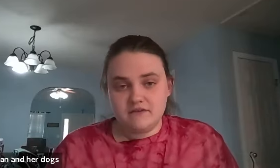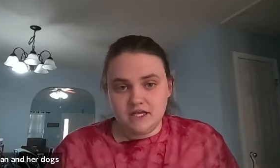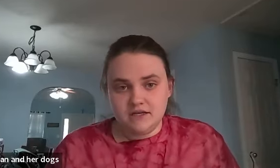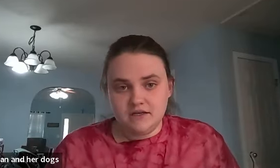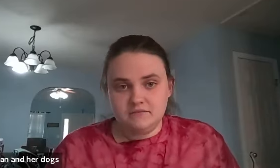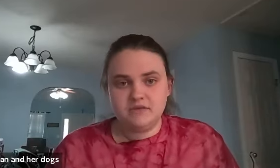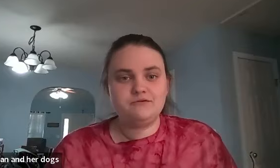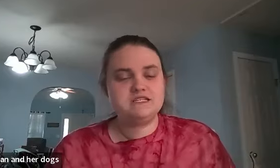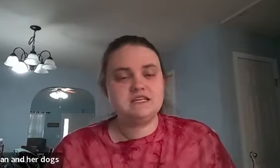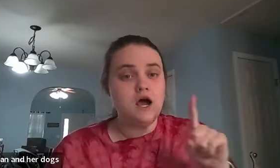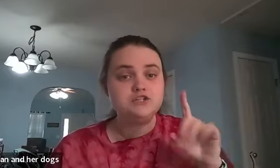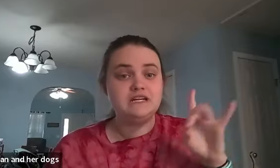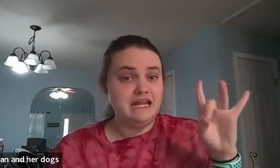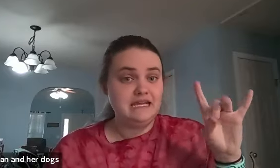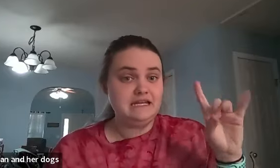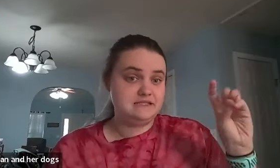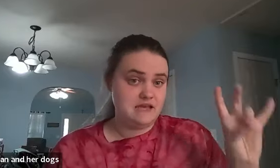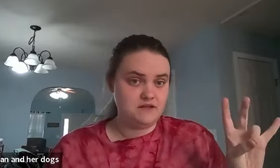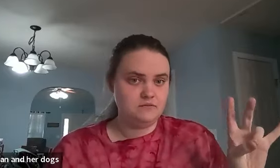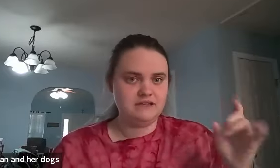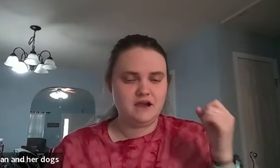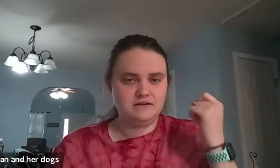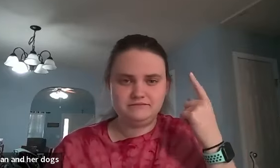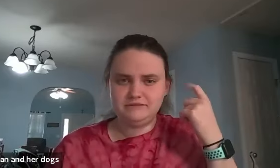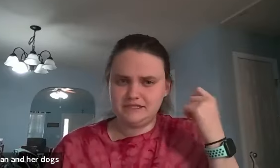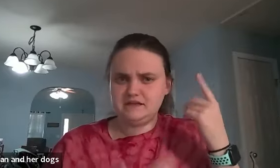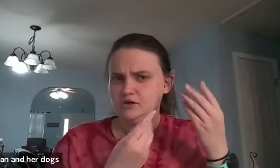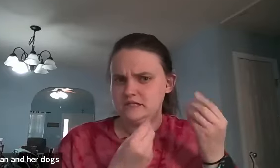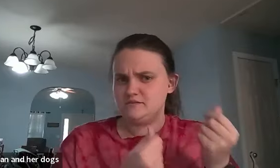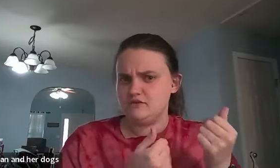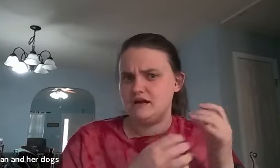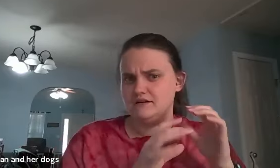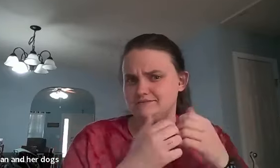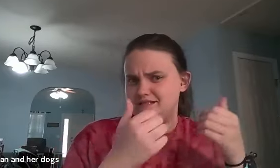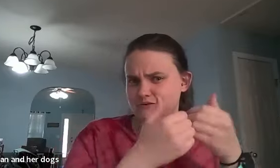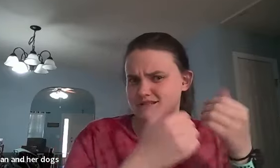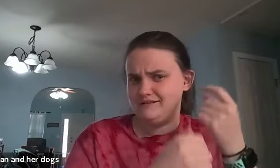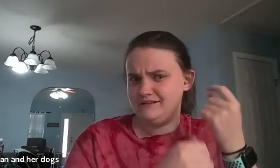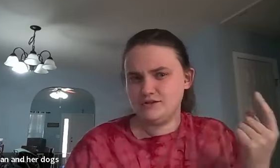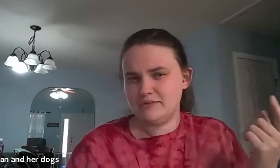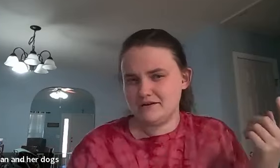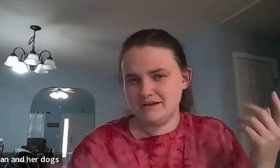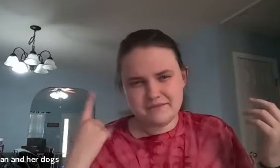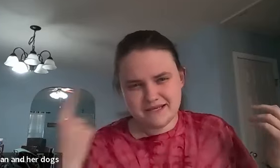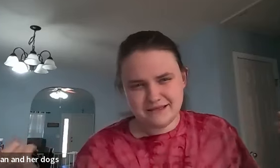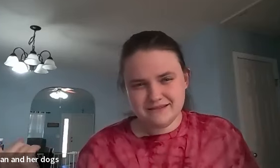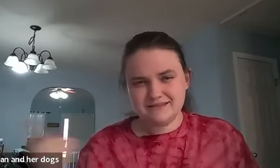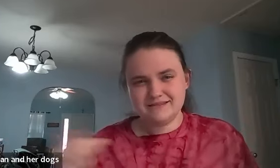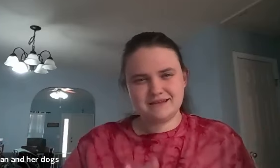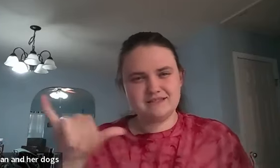187, but if we said 187, it kind of, it's a little bit smoother, kind of separates and clicks a little better, if that makes sense. It's kind of the